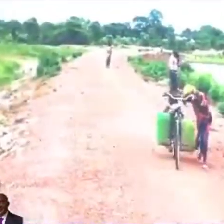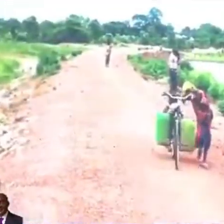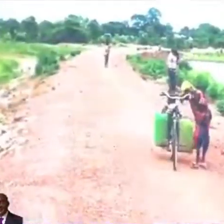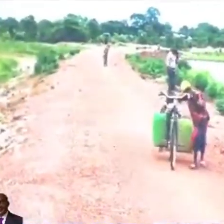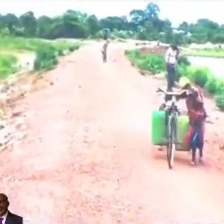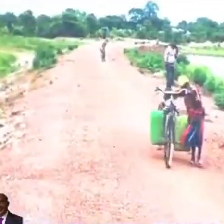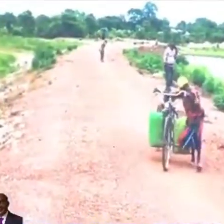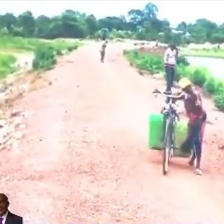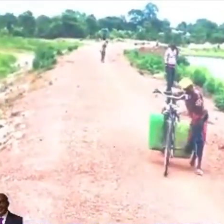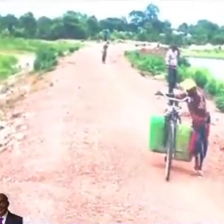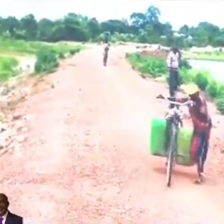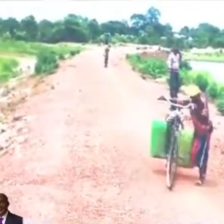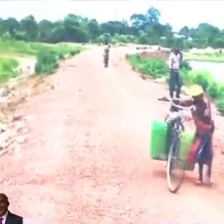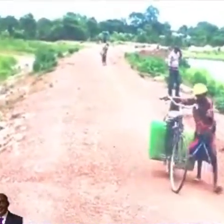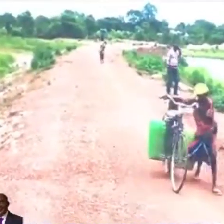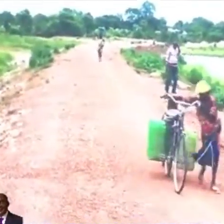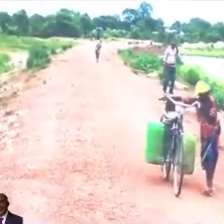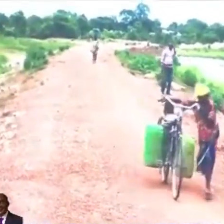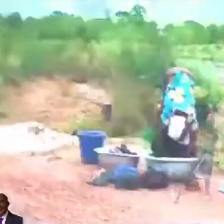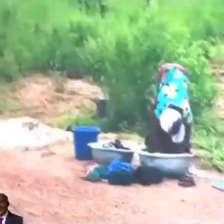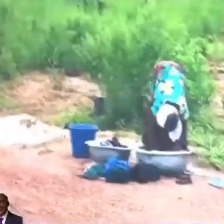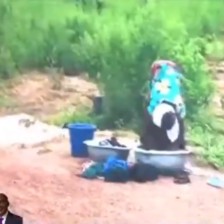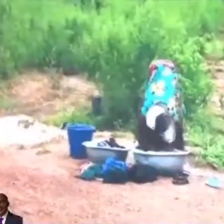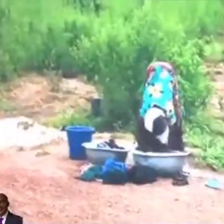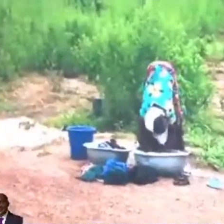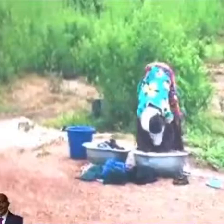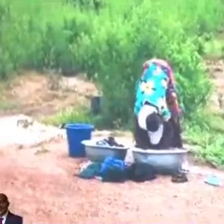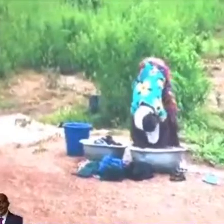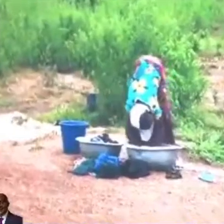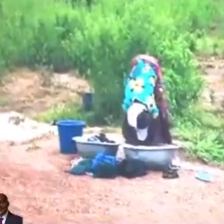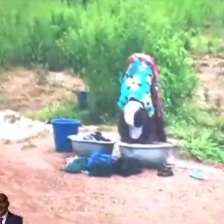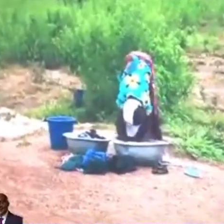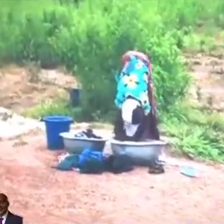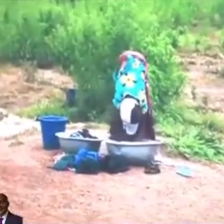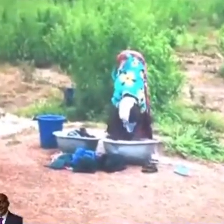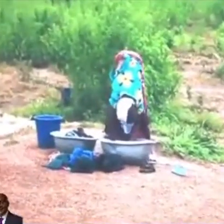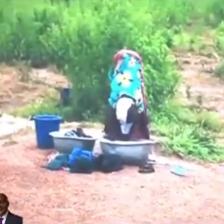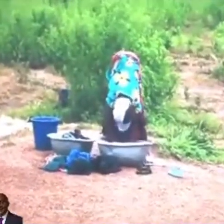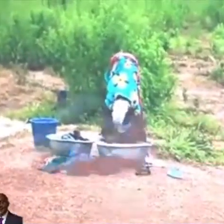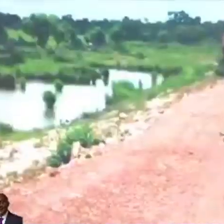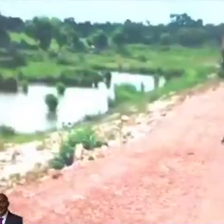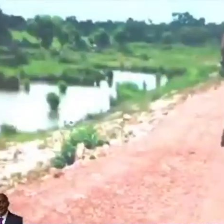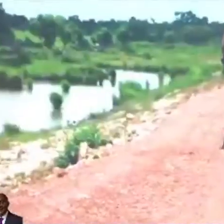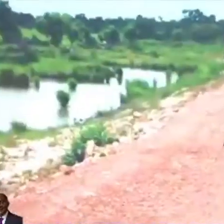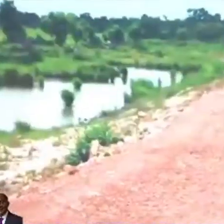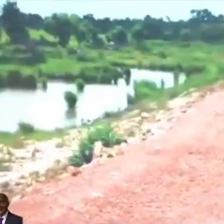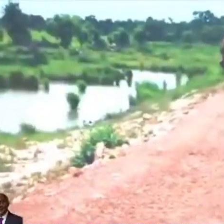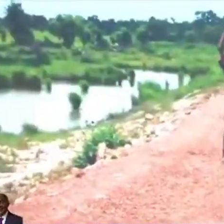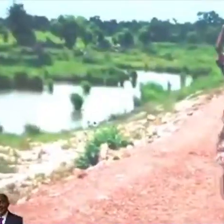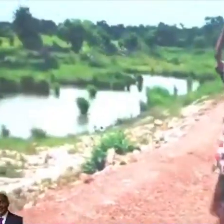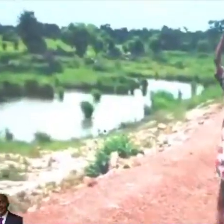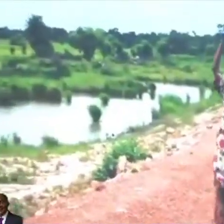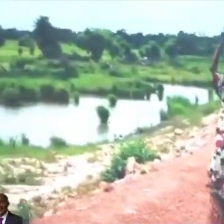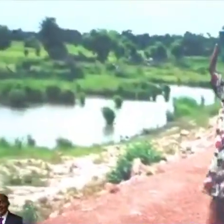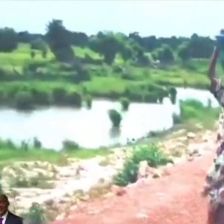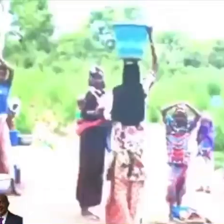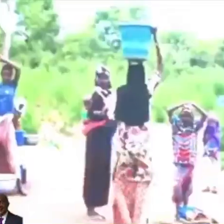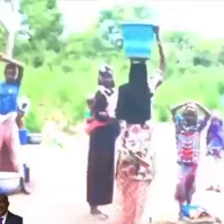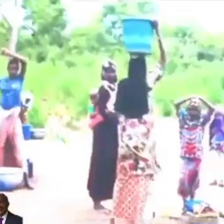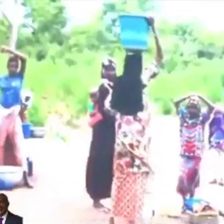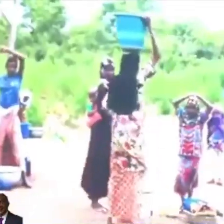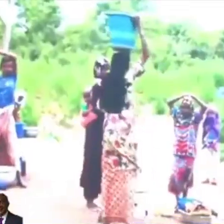dropped. A herdsman in a nearby community says the construction of the dam has eased the burden on his wives and